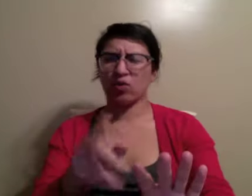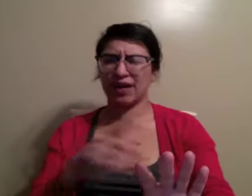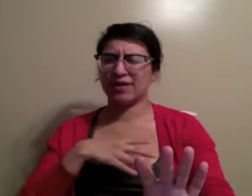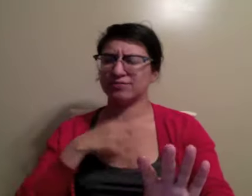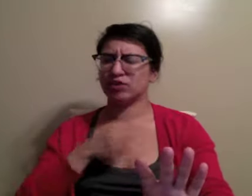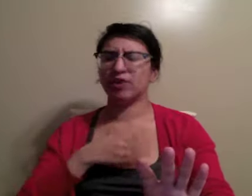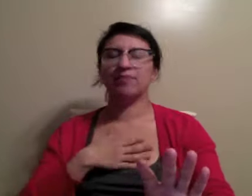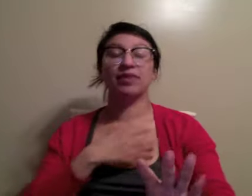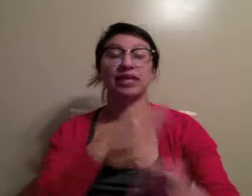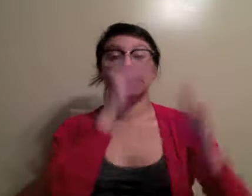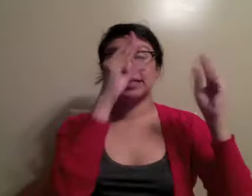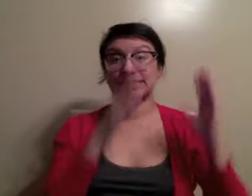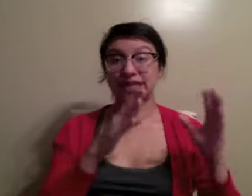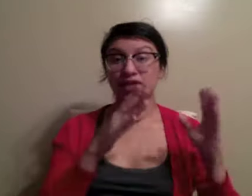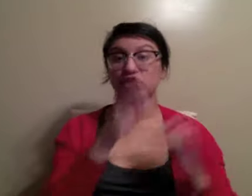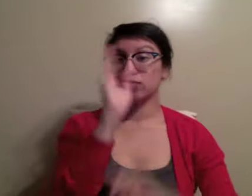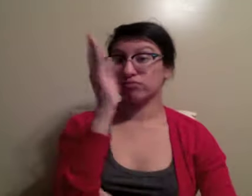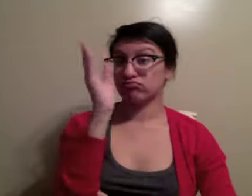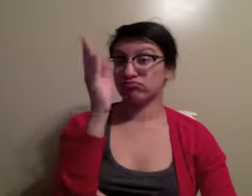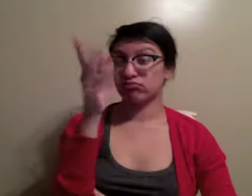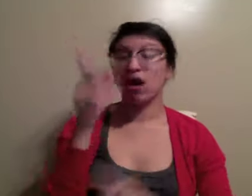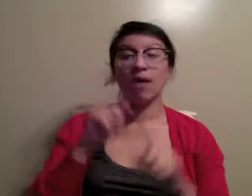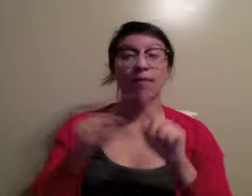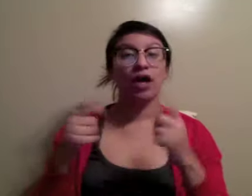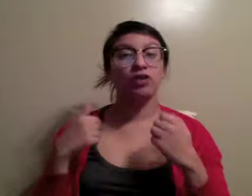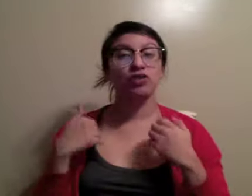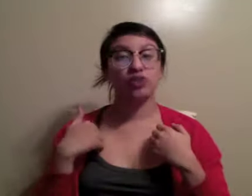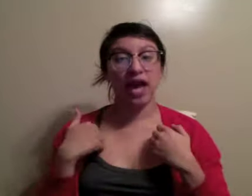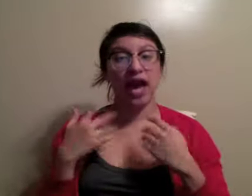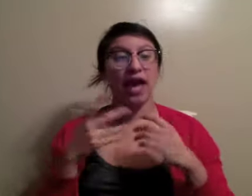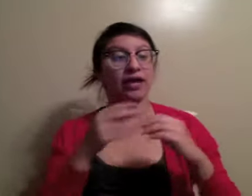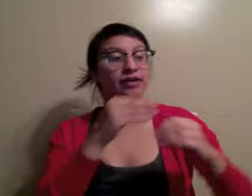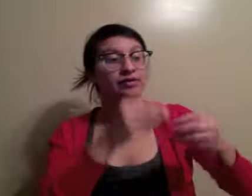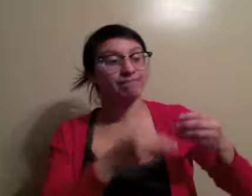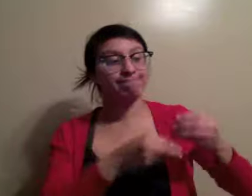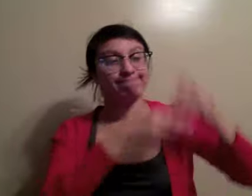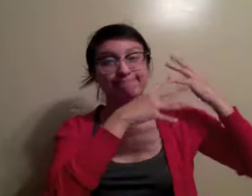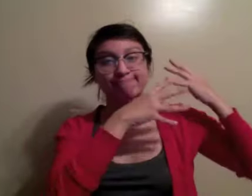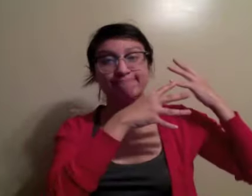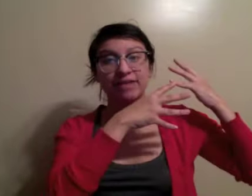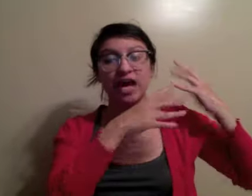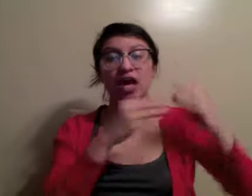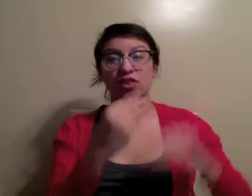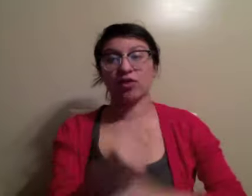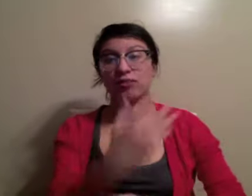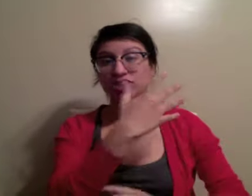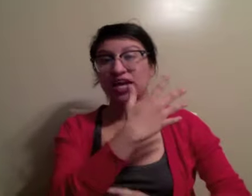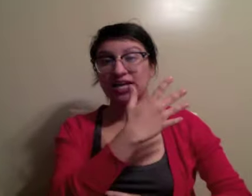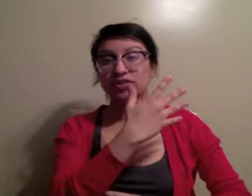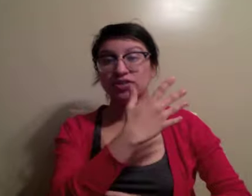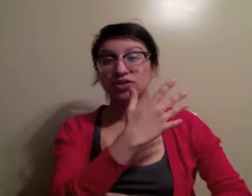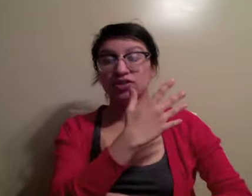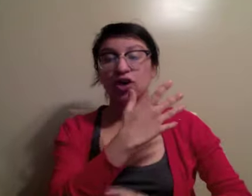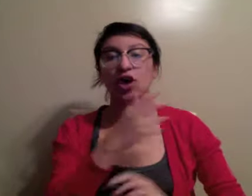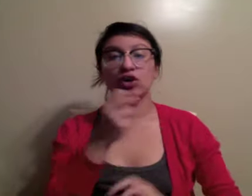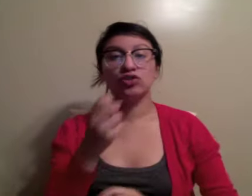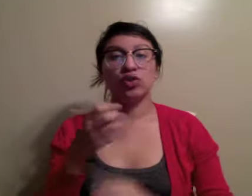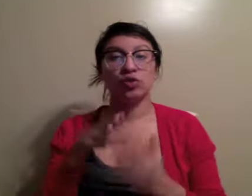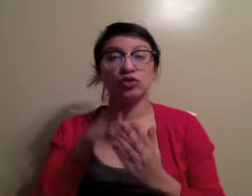what he called open housing. When he started moving his movement northward to address housing segregation, that's when he began to lose a lot